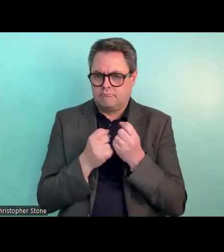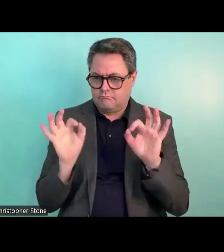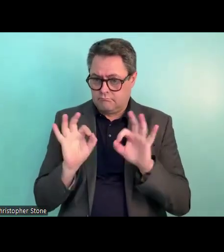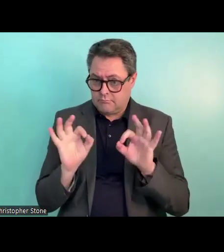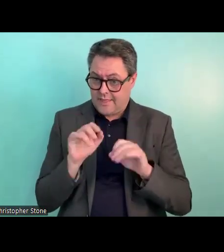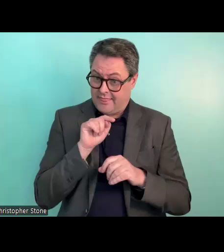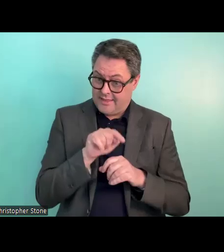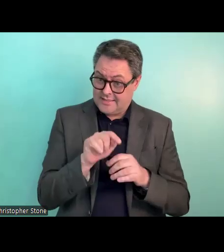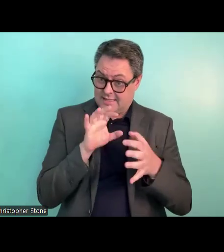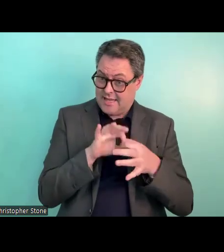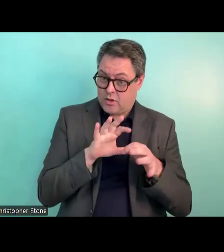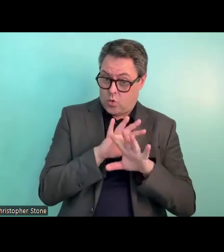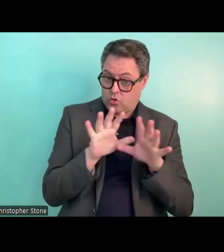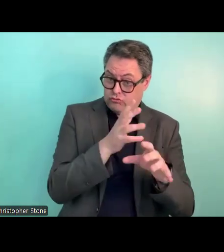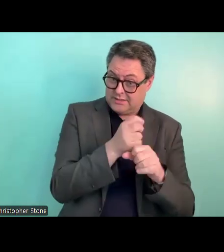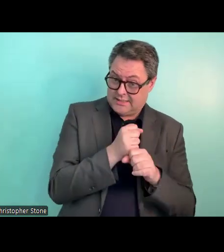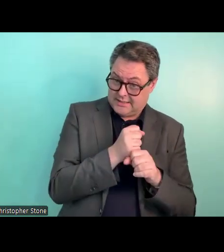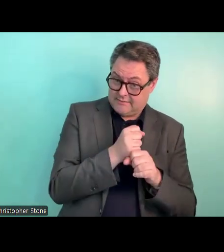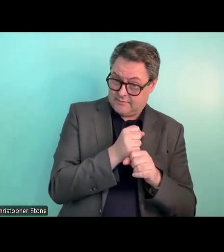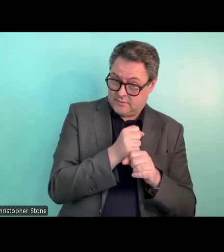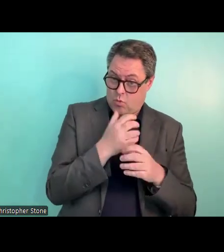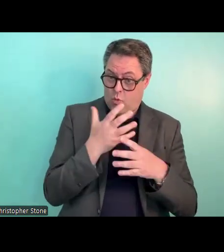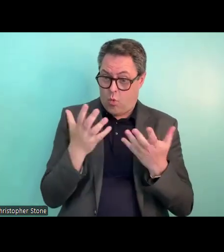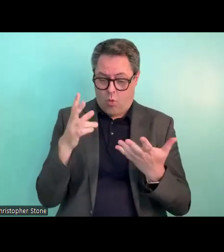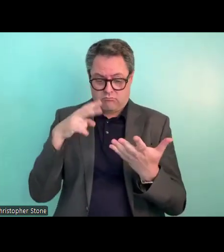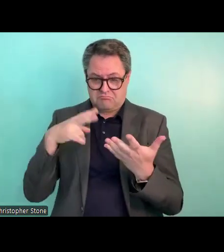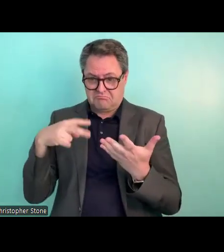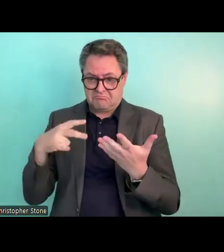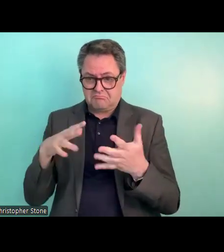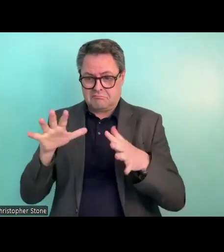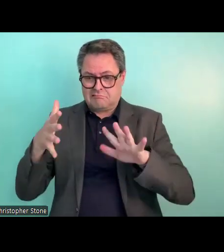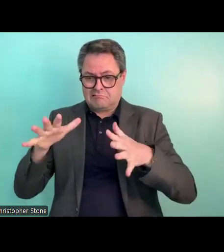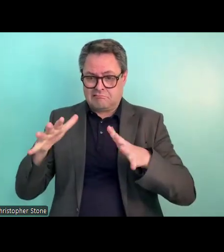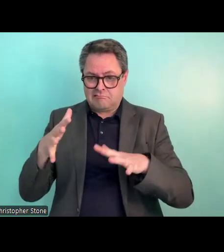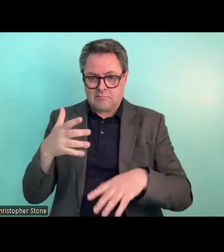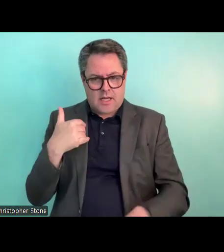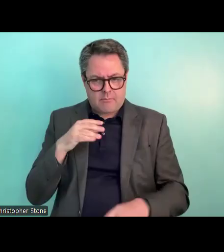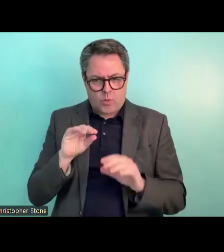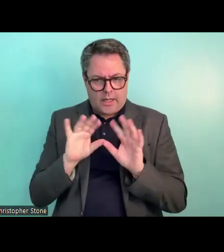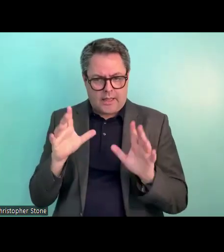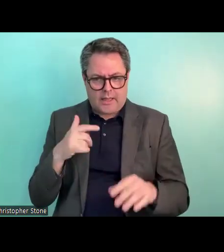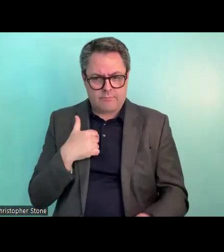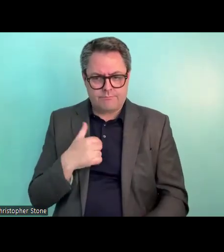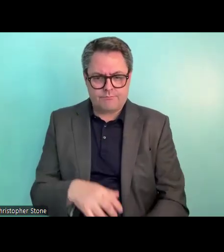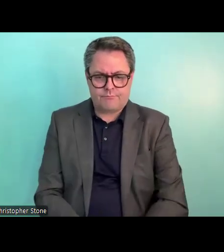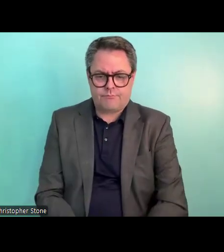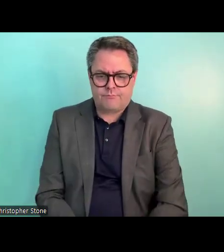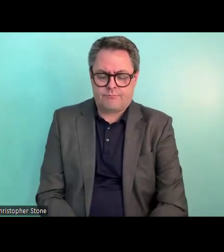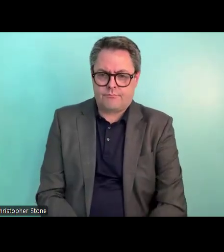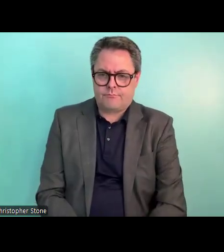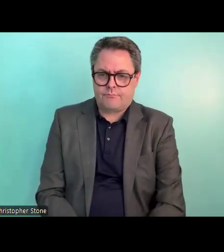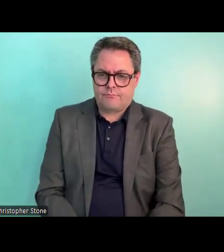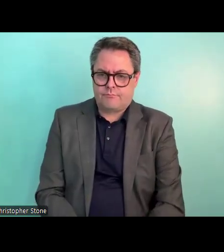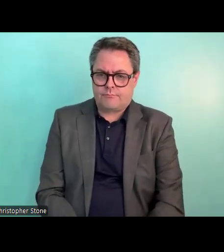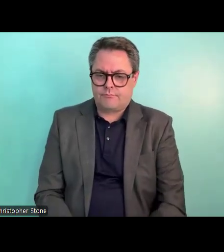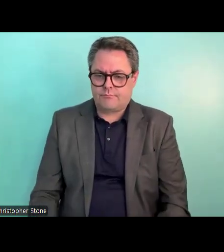So it seems that lots of members have abstained. Is that because they haven't received the report or because they read it and they're unhappy